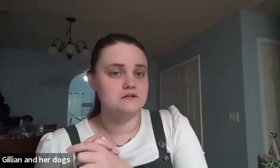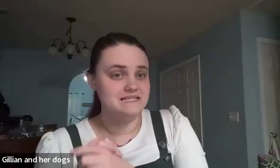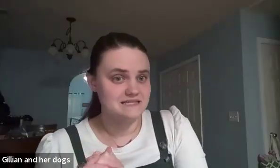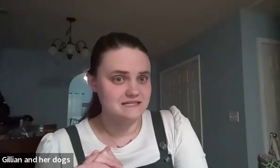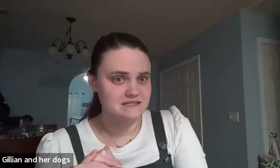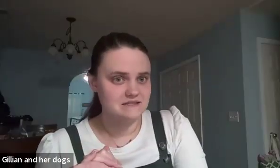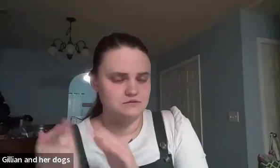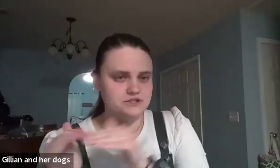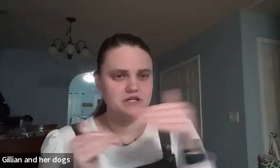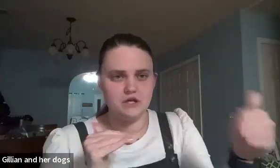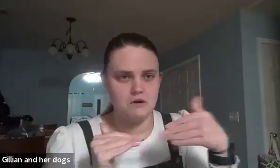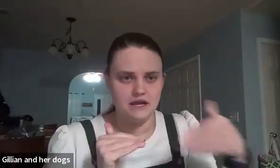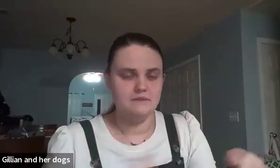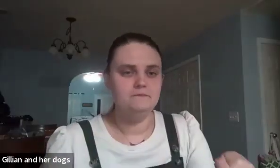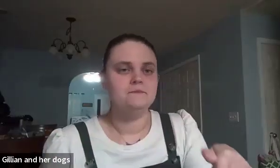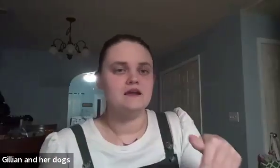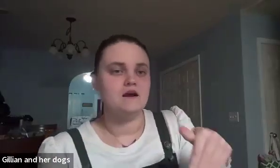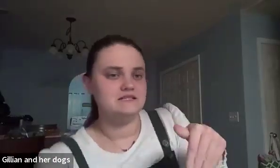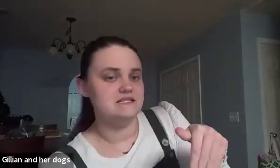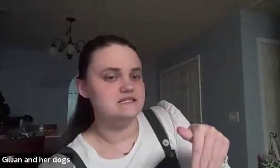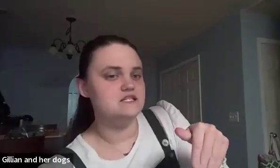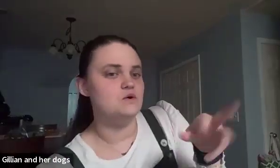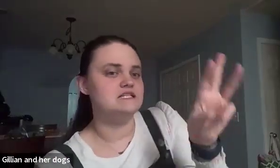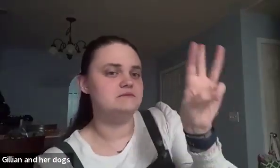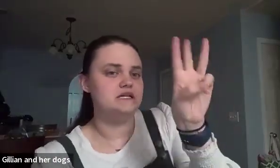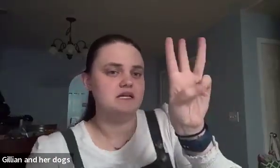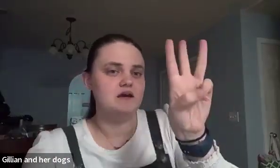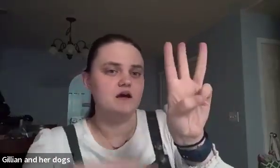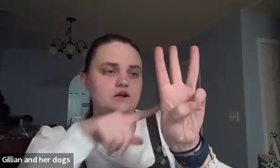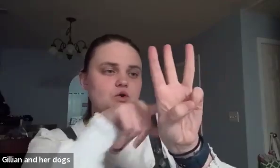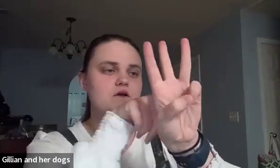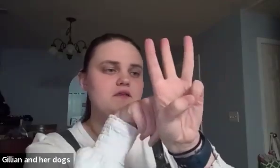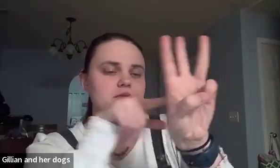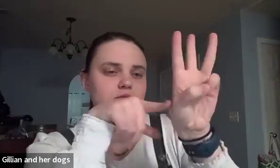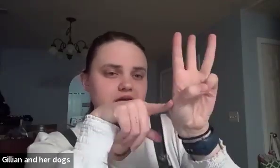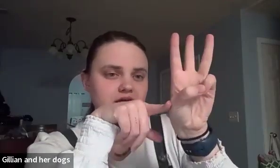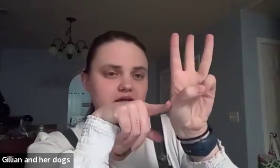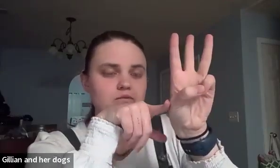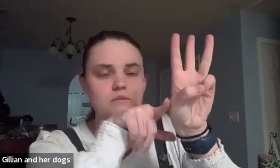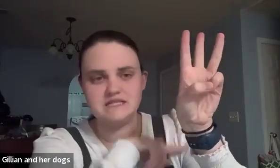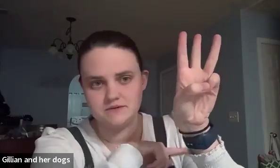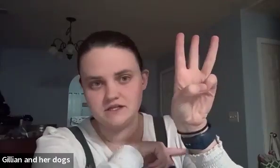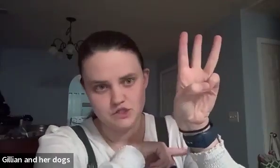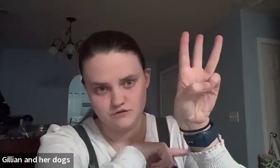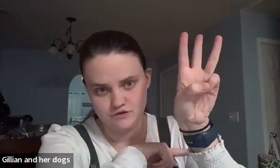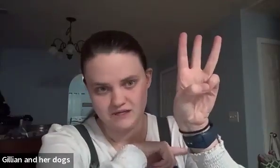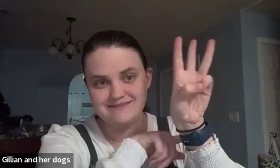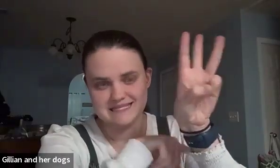our 6, because we're just going to go on ahead, our 6 is going to be your thumb and your pinky, what we typically do for 3. This